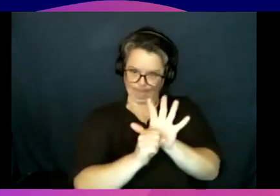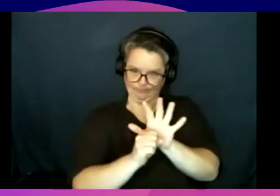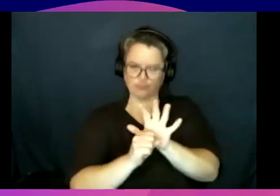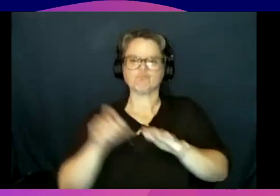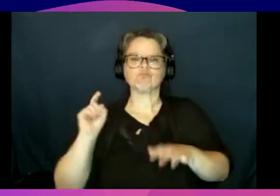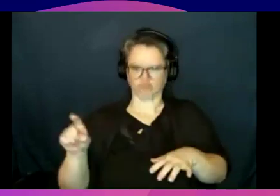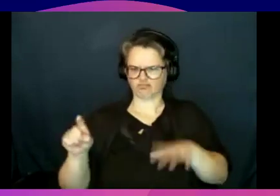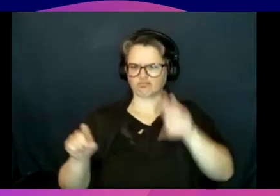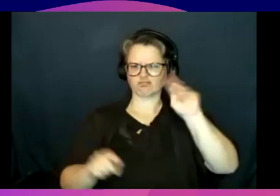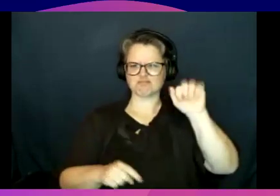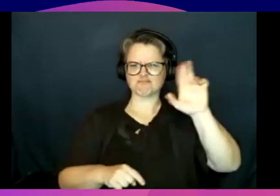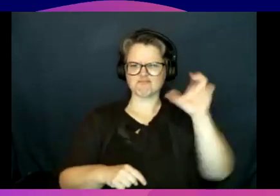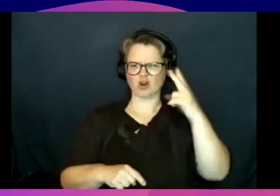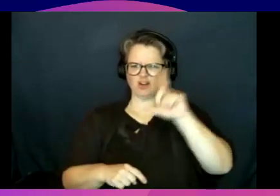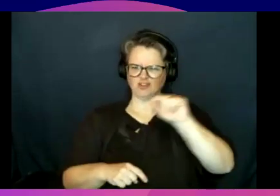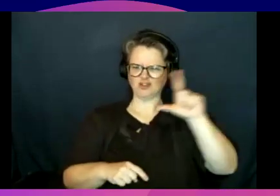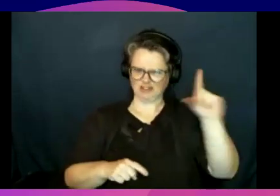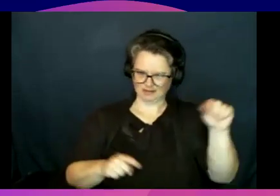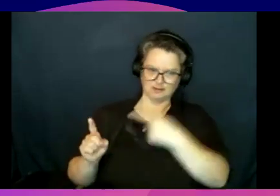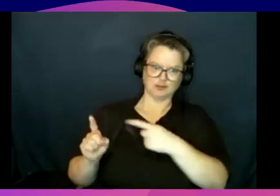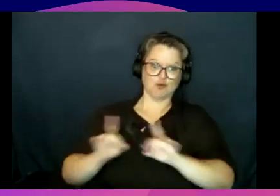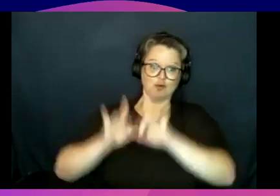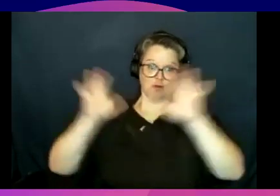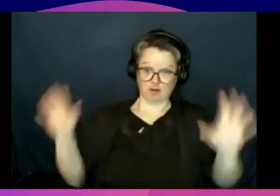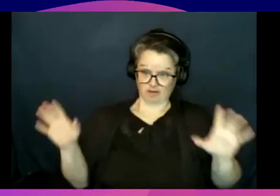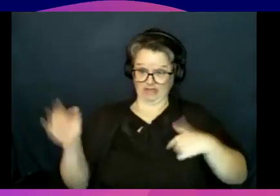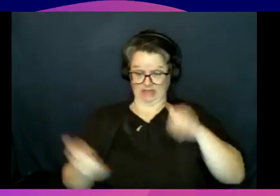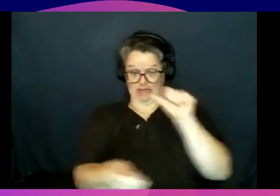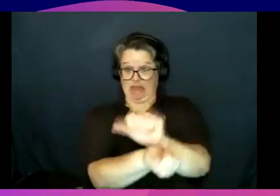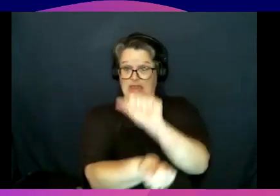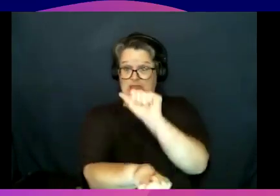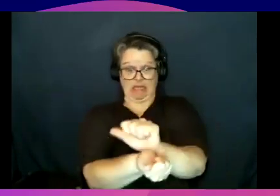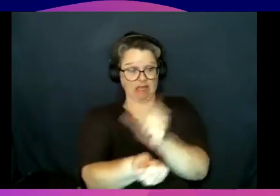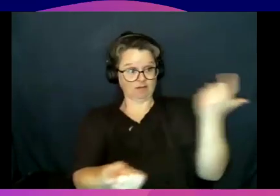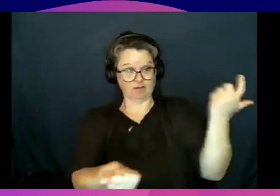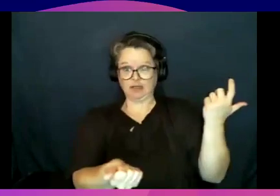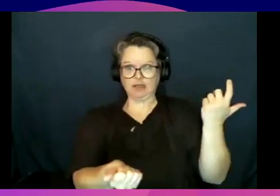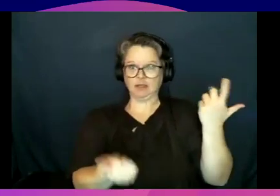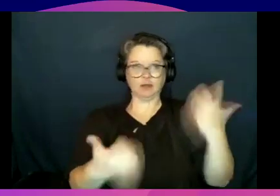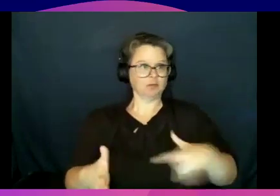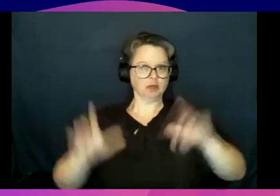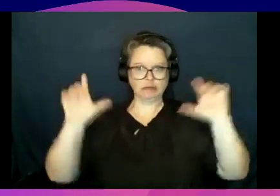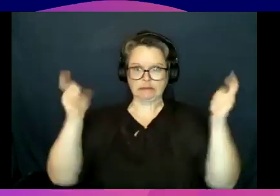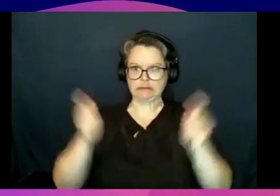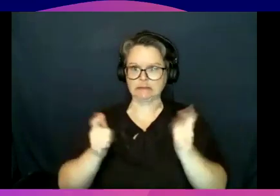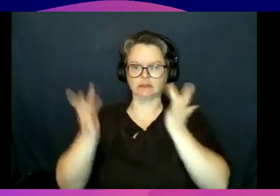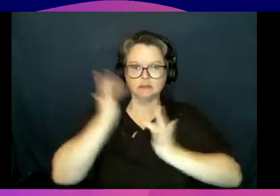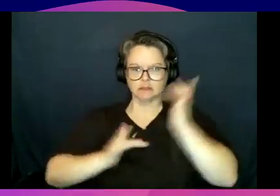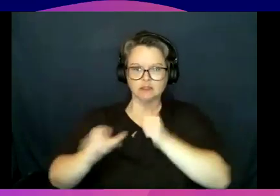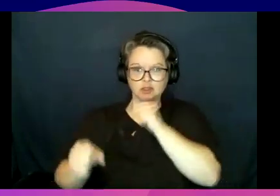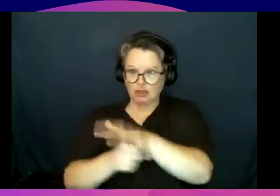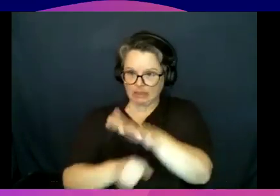were hearing that it wasn't just happening to the frontline workers, it was also affecting leadership. So our talented workers were